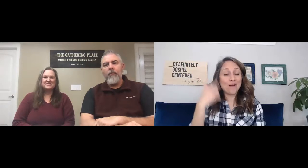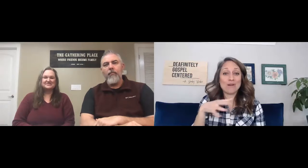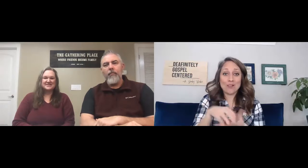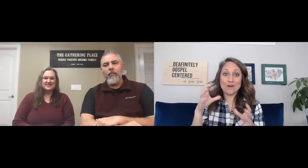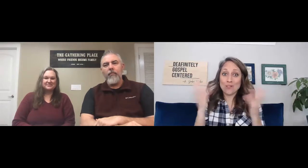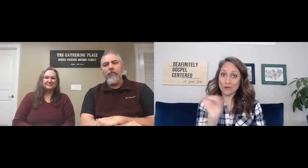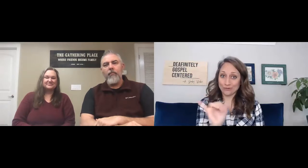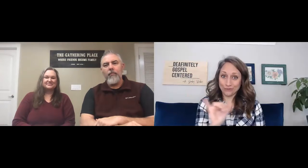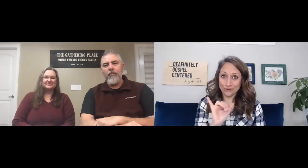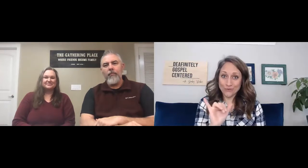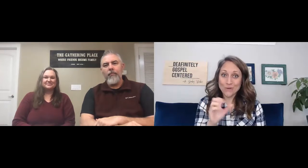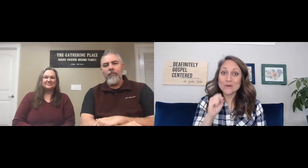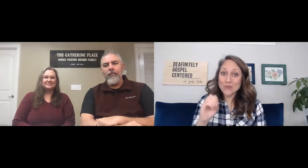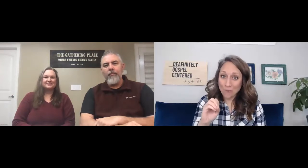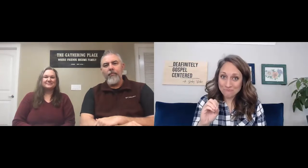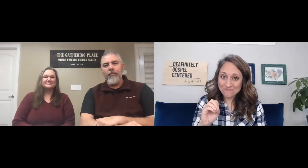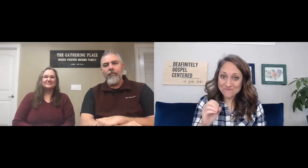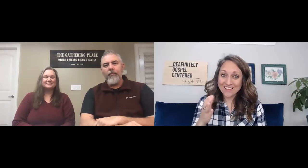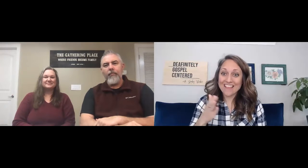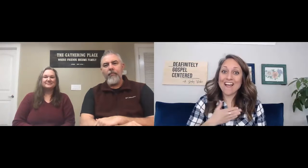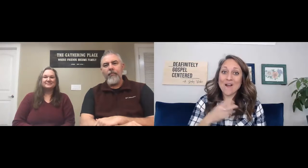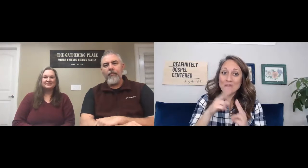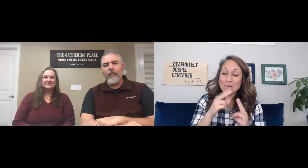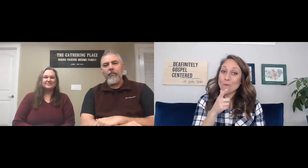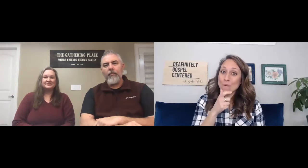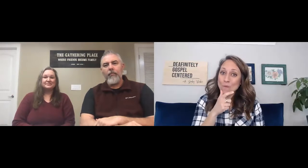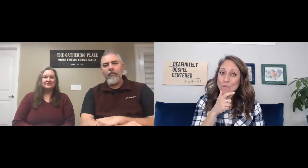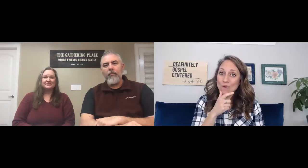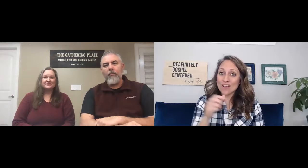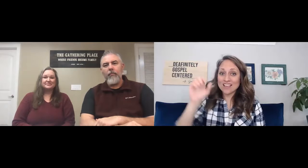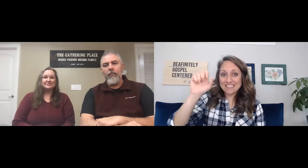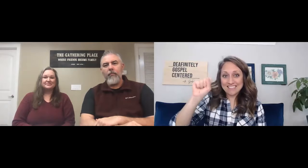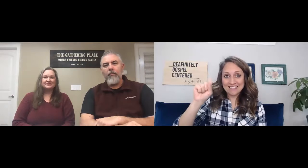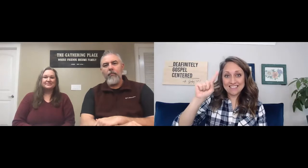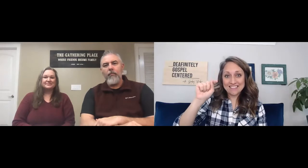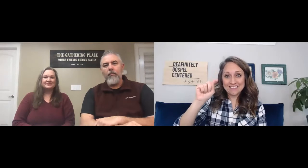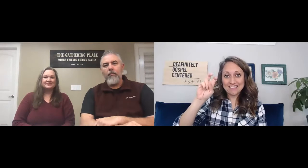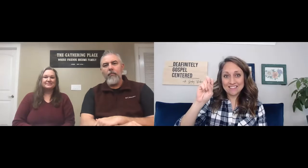Wow! I know I'm going to learn a lot too. So our couple today is Steve